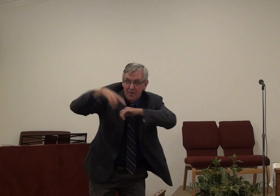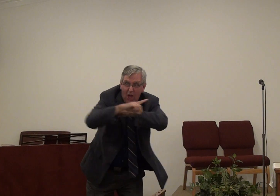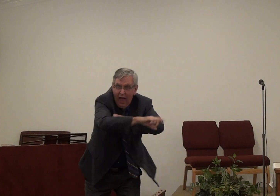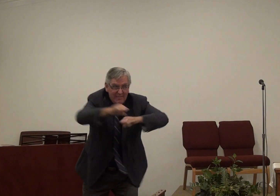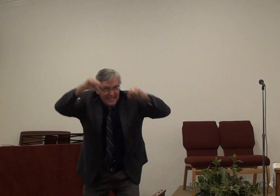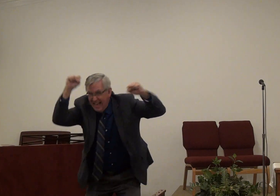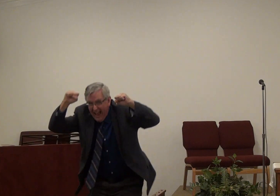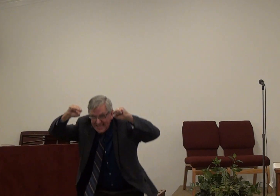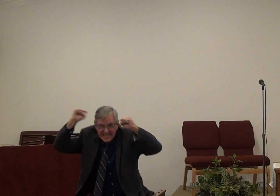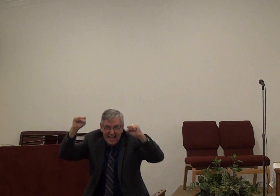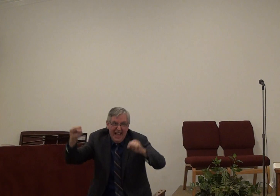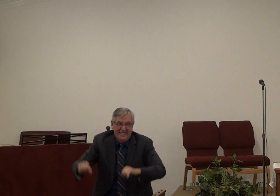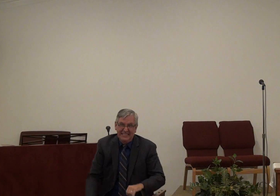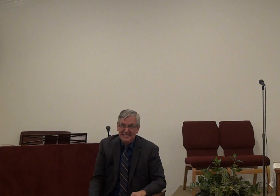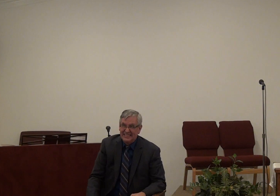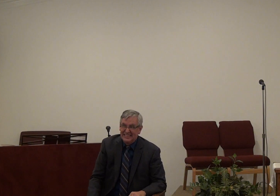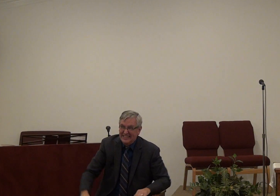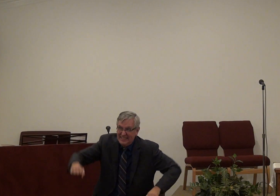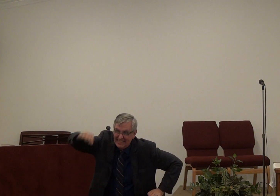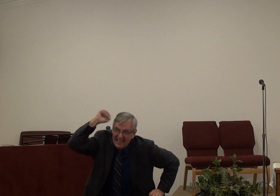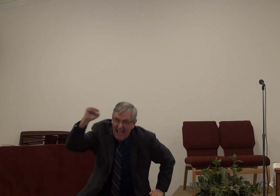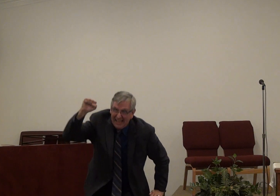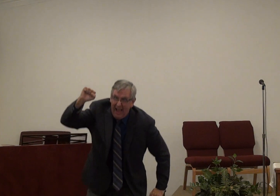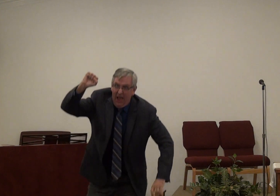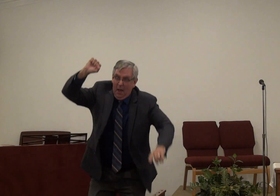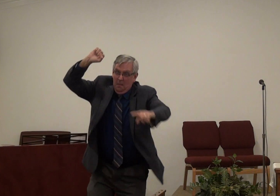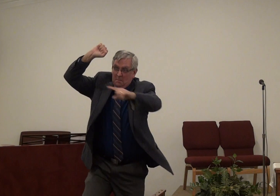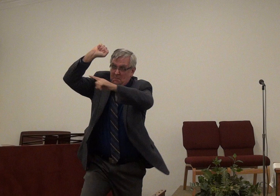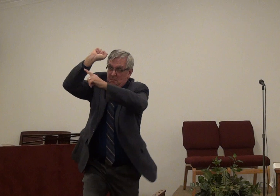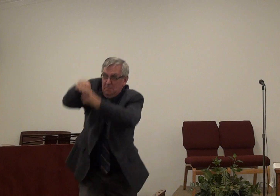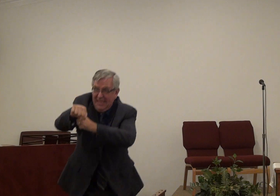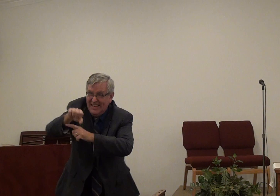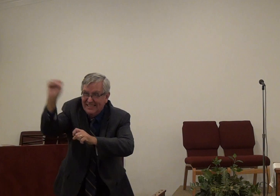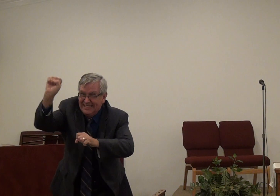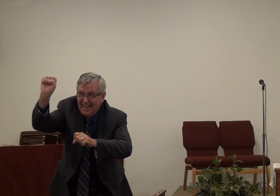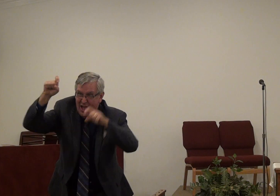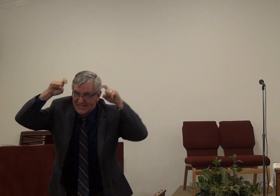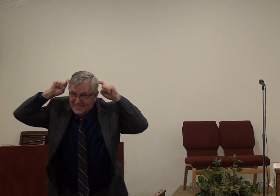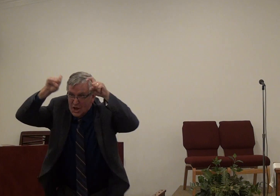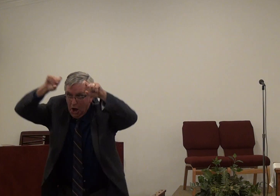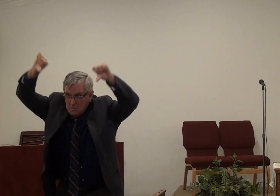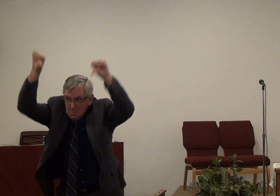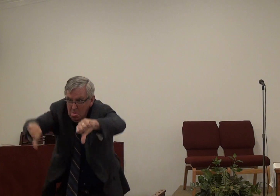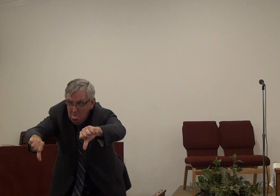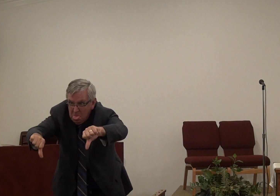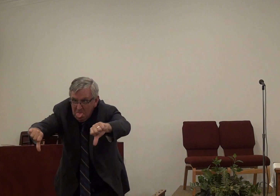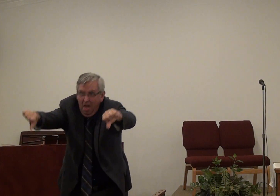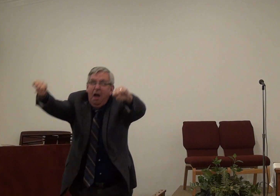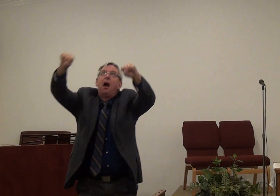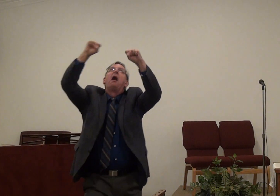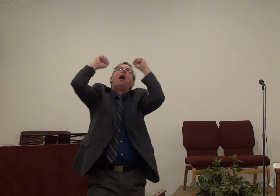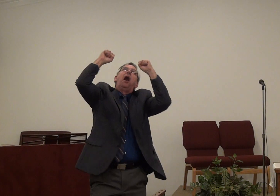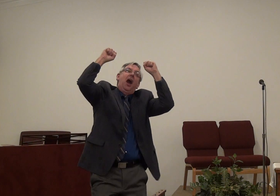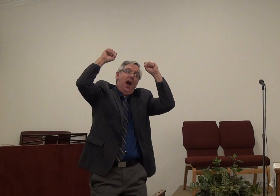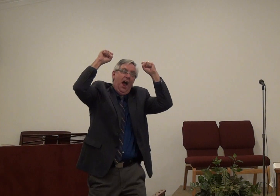Score, Miami Dolphins. Yeah. Yeah, let's go. Beat the Seattle Seahawks.